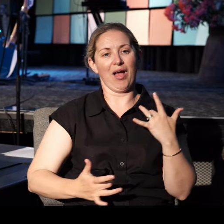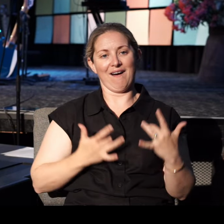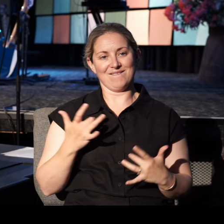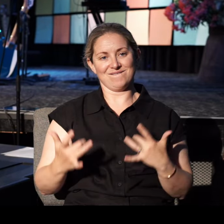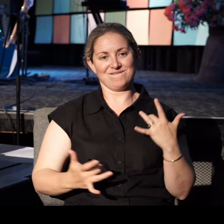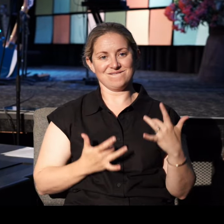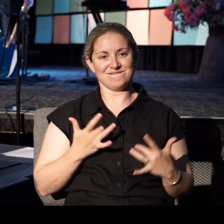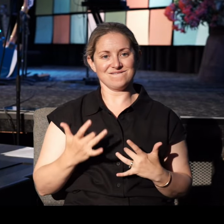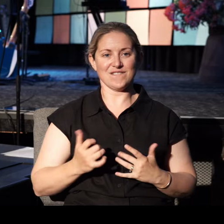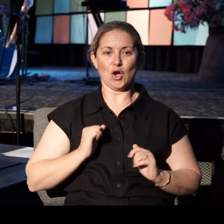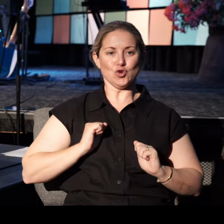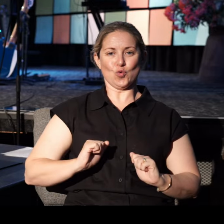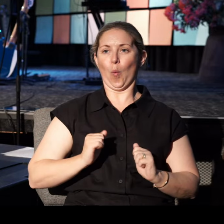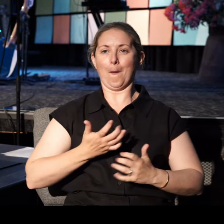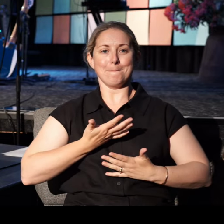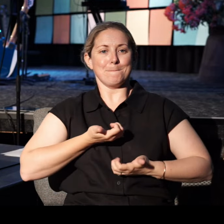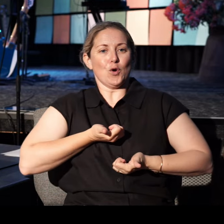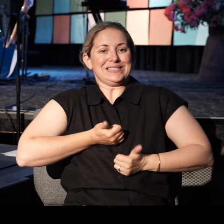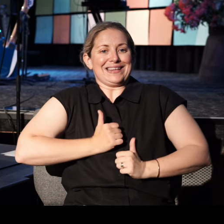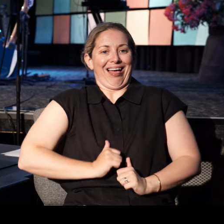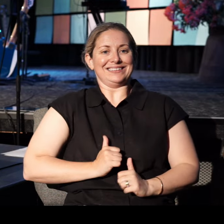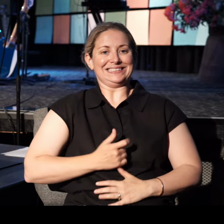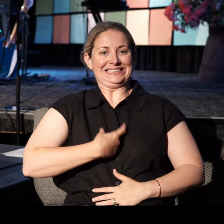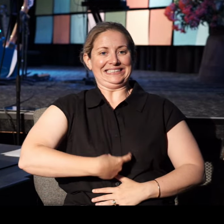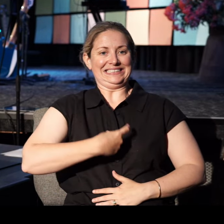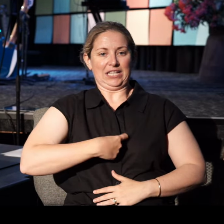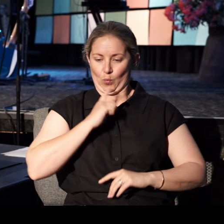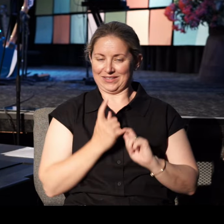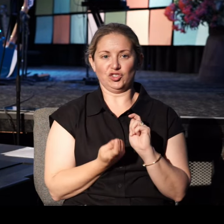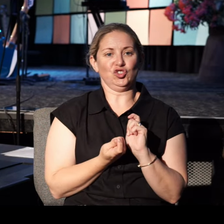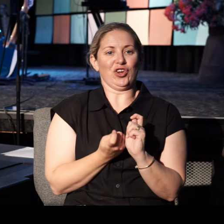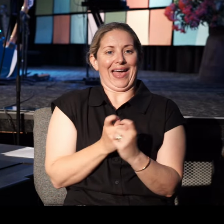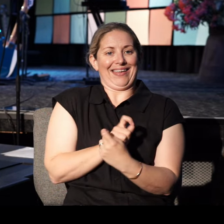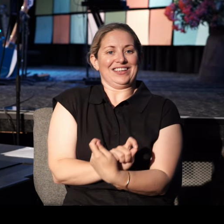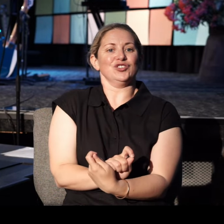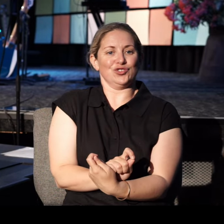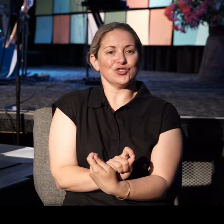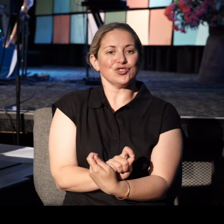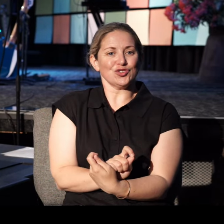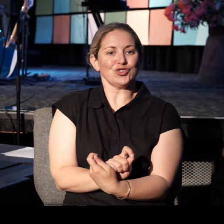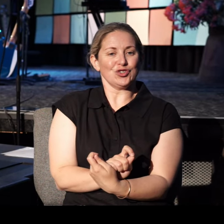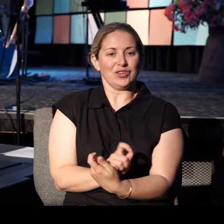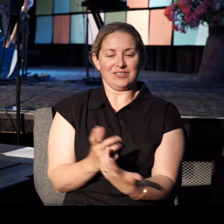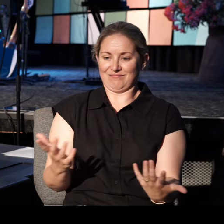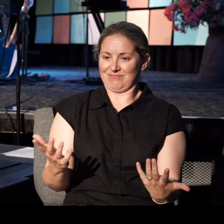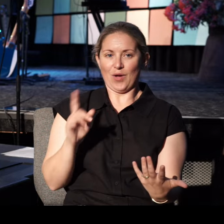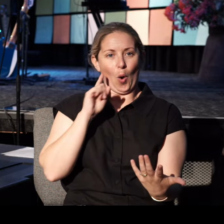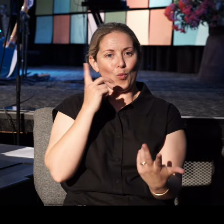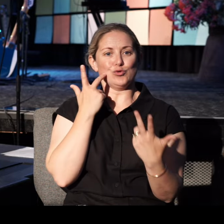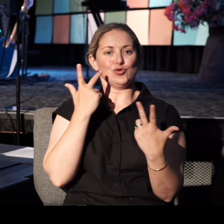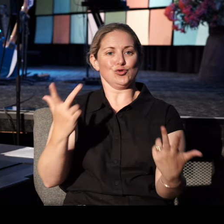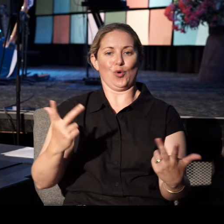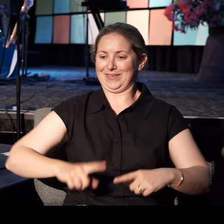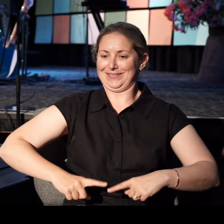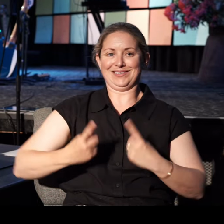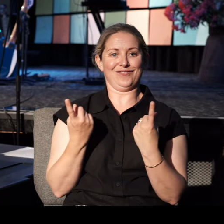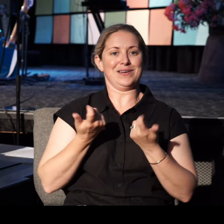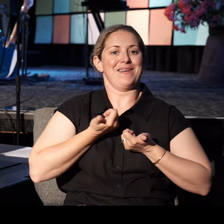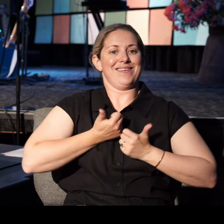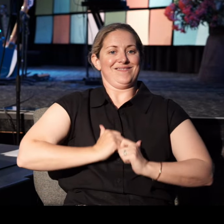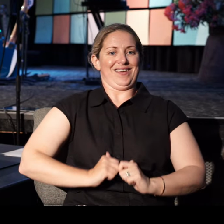your character and nature. You're given the seed of God to dwell in you, which means you'll have a new appetite,